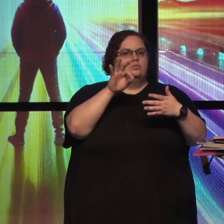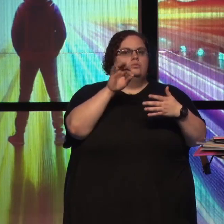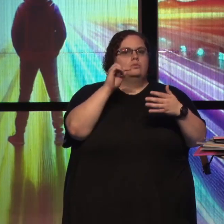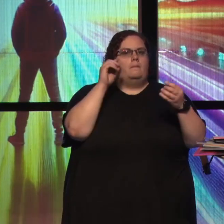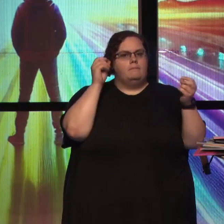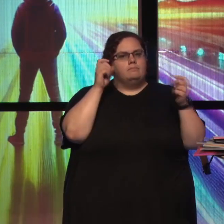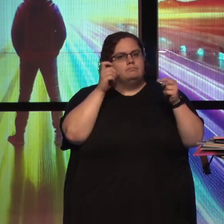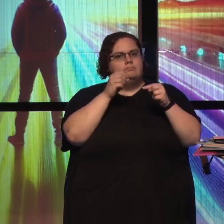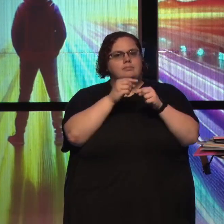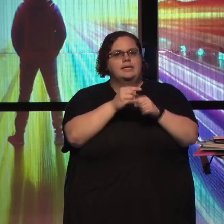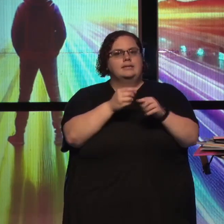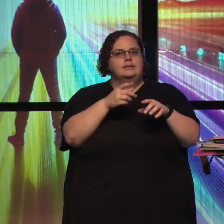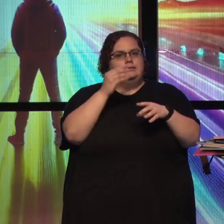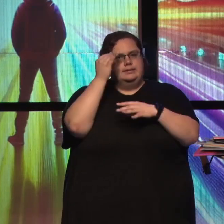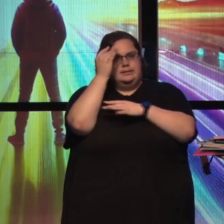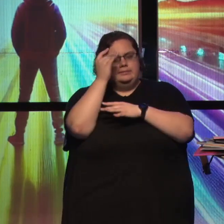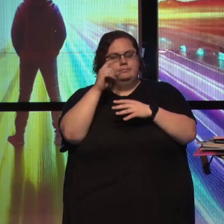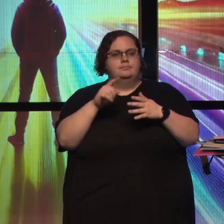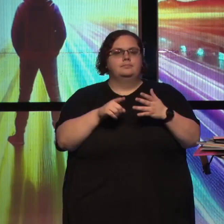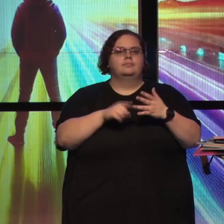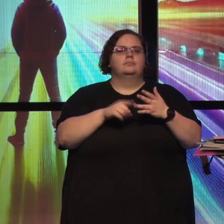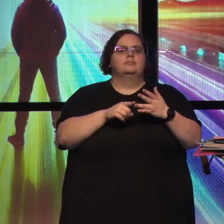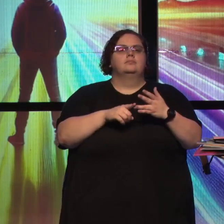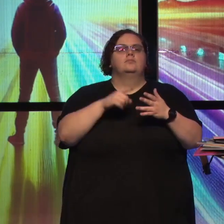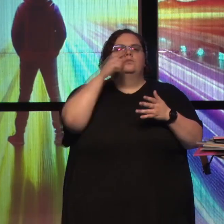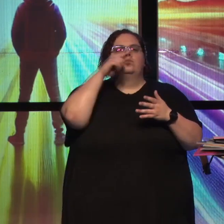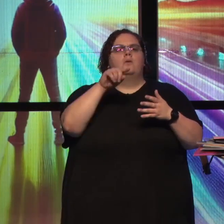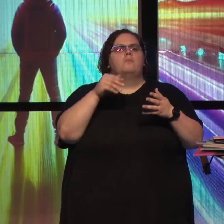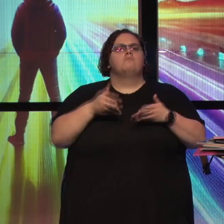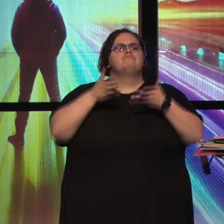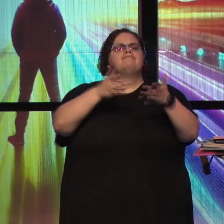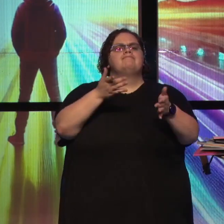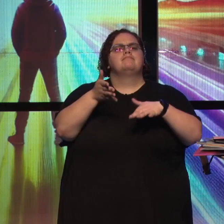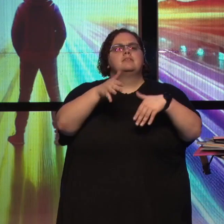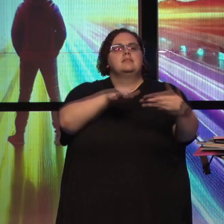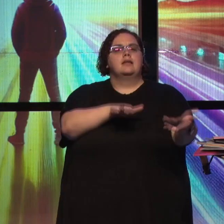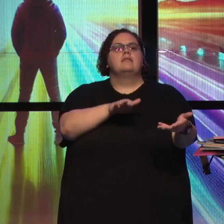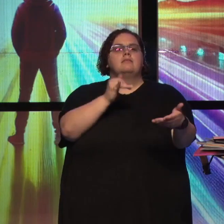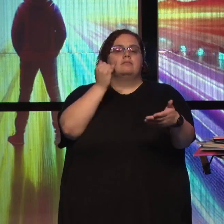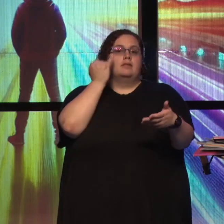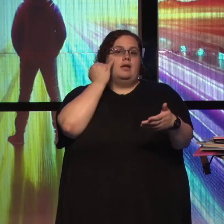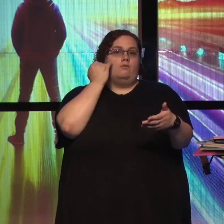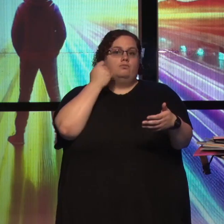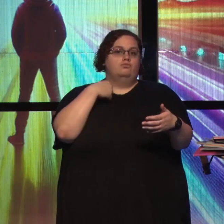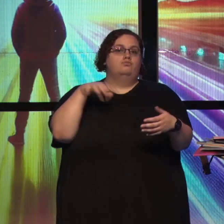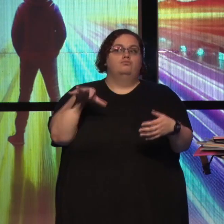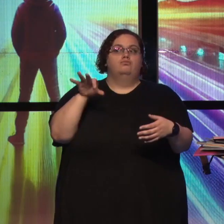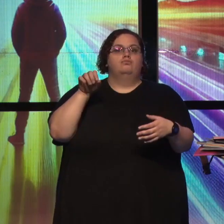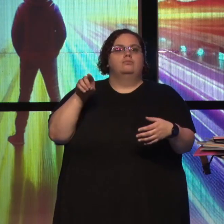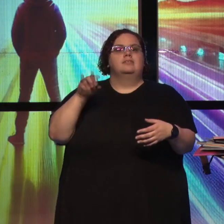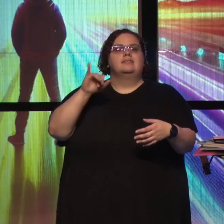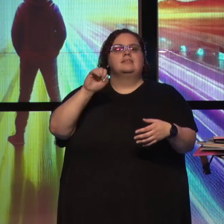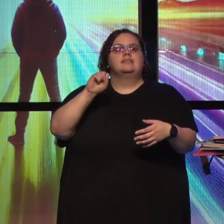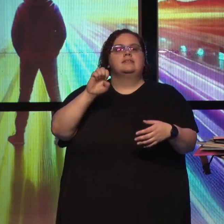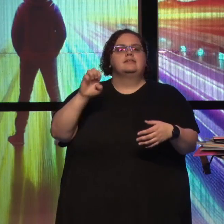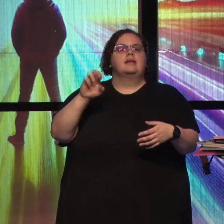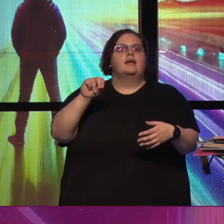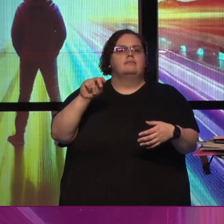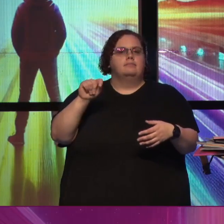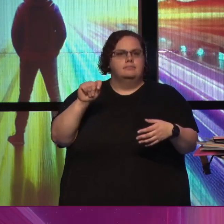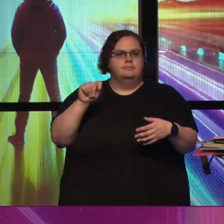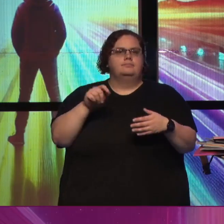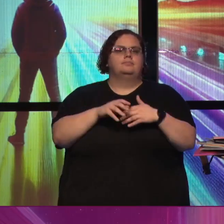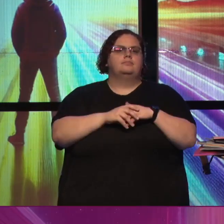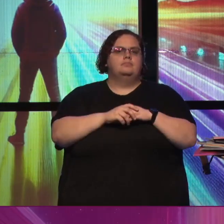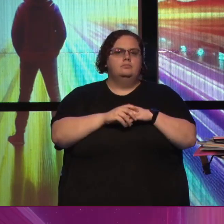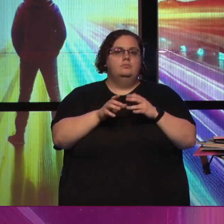Babylon offered death for those who would dissent, and the same is true today. And then we choose humble